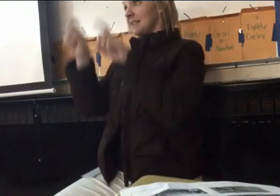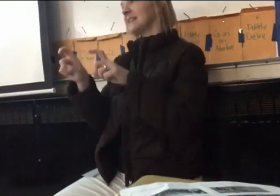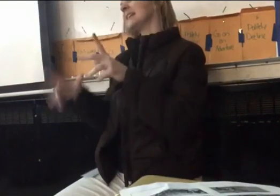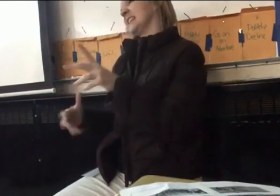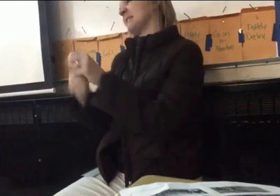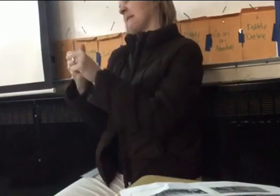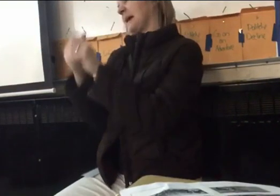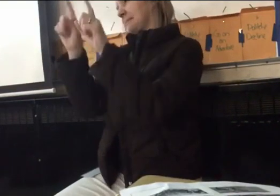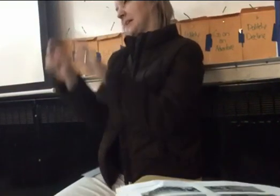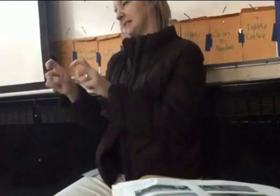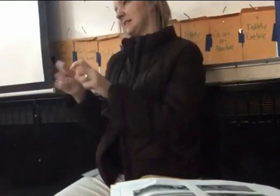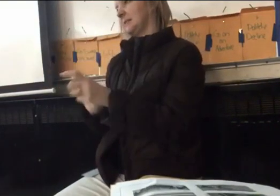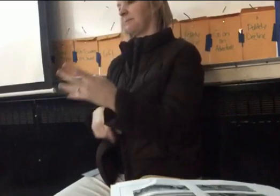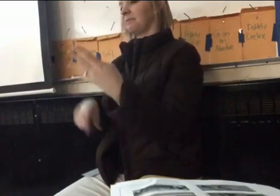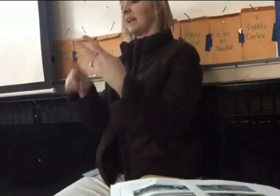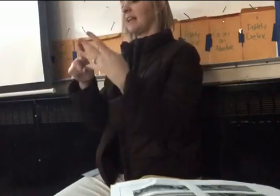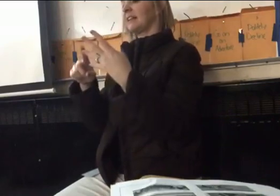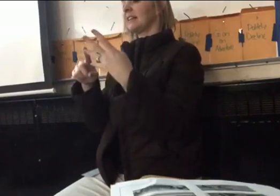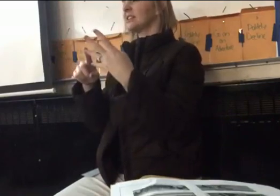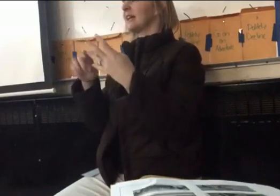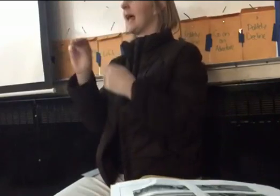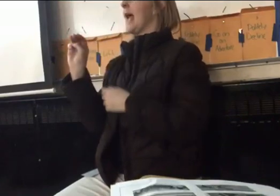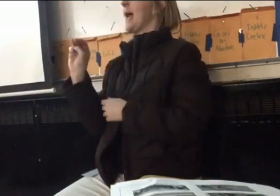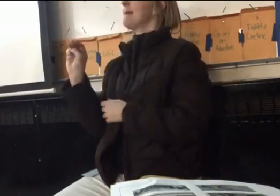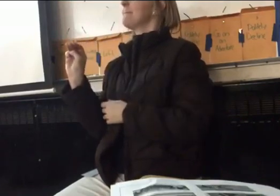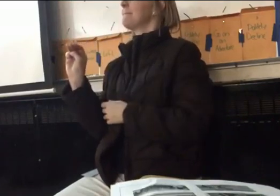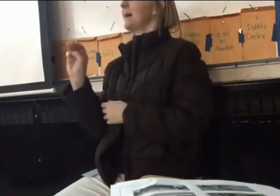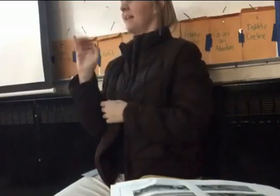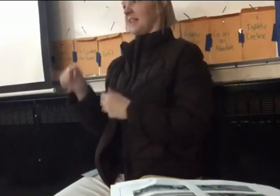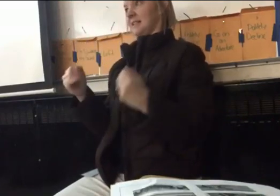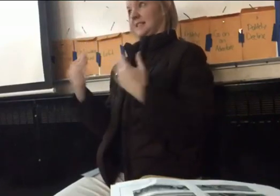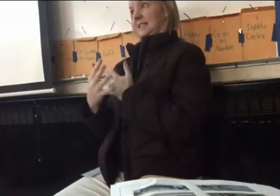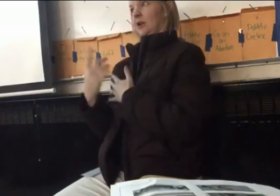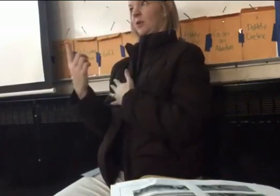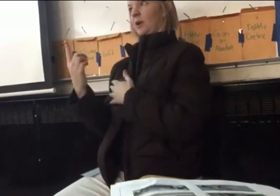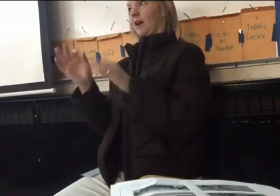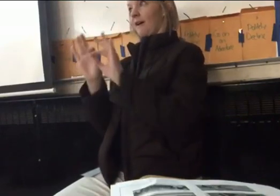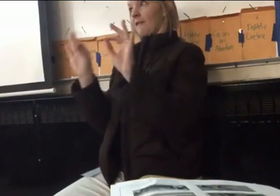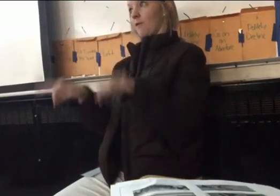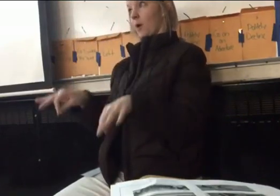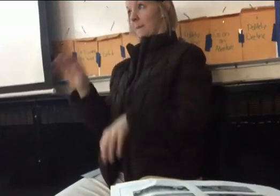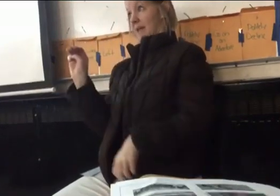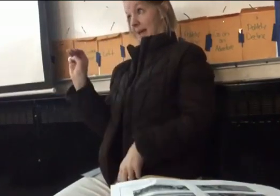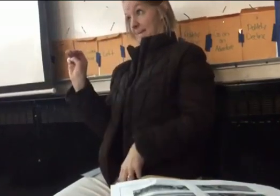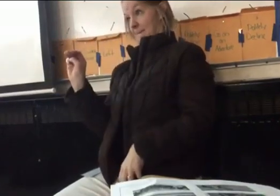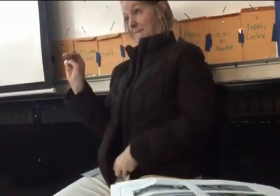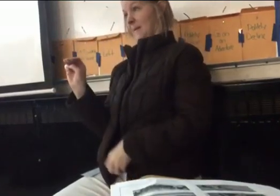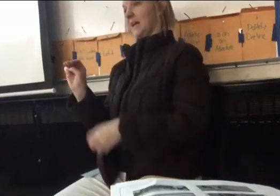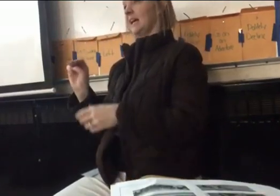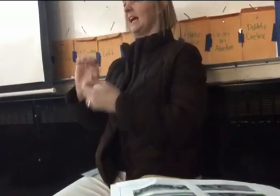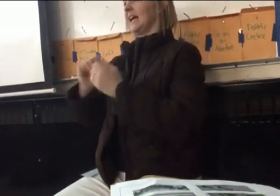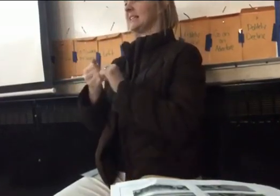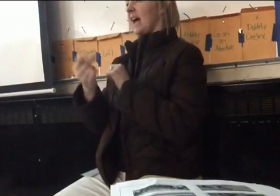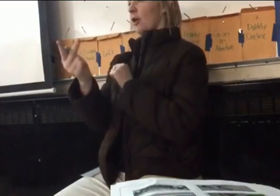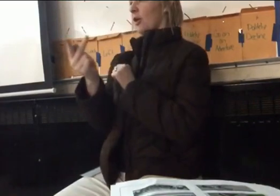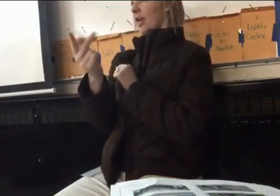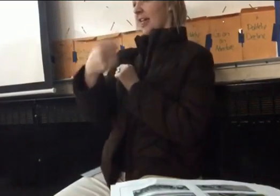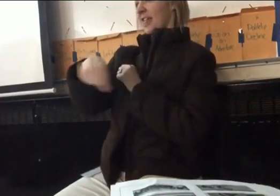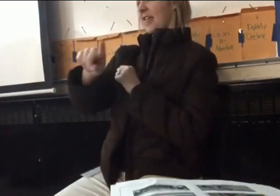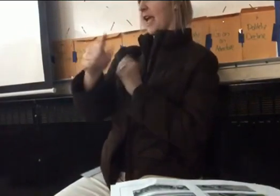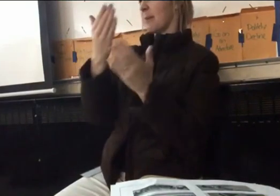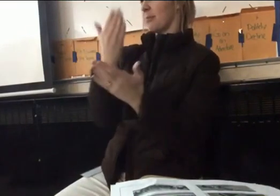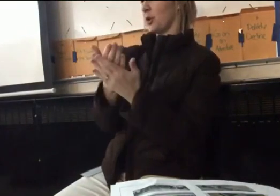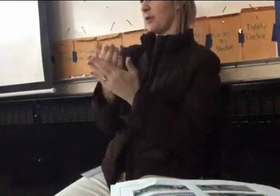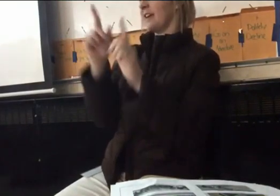exam. And then there's a Form M, and that's the scary one. Form M is basically how they prove that the test is